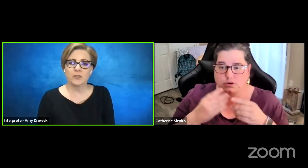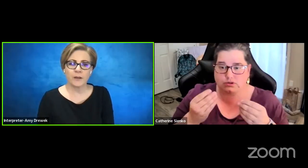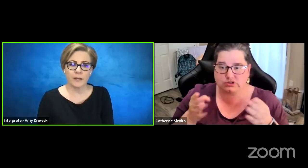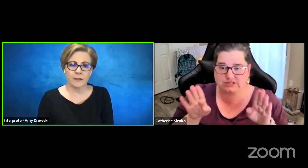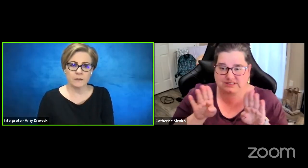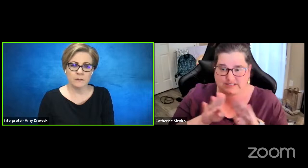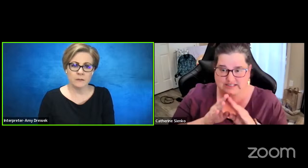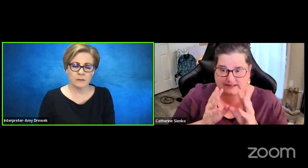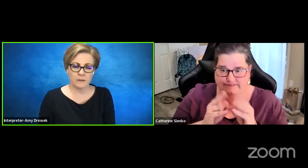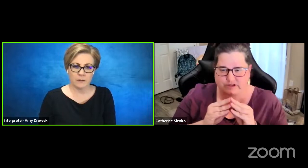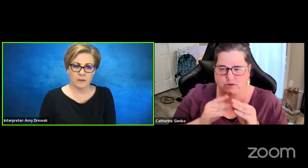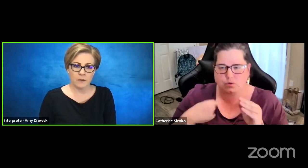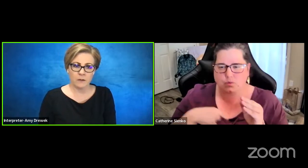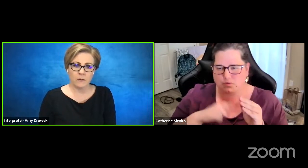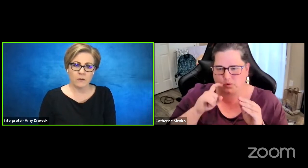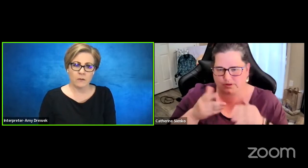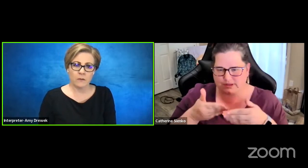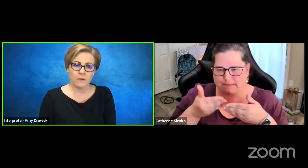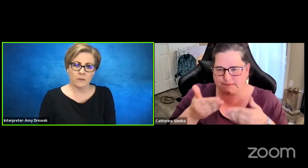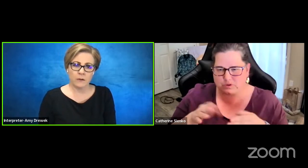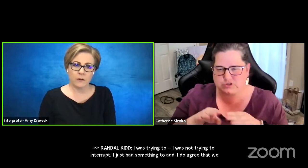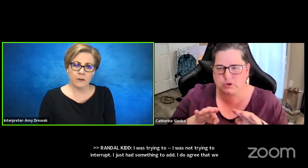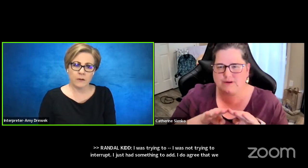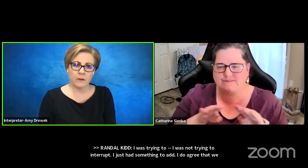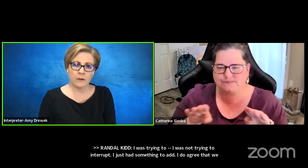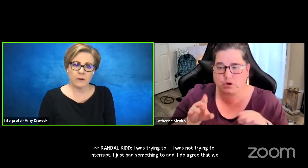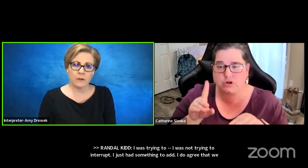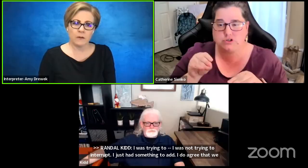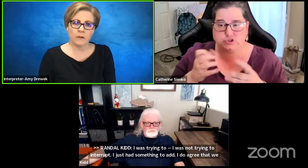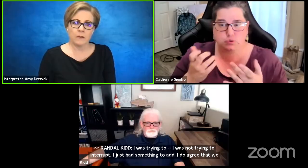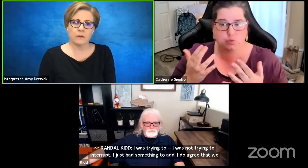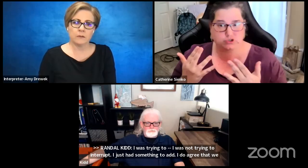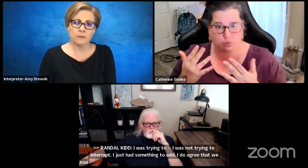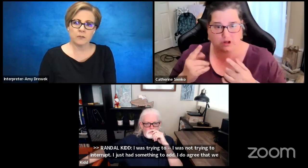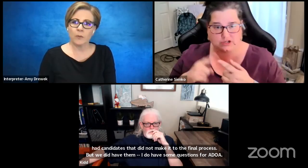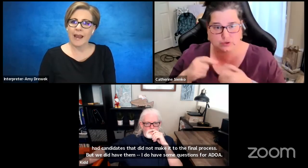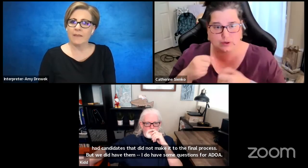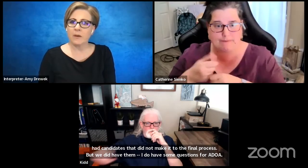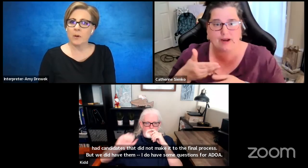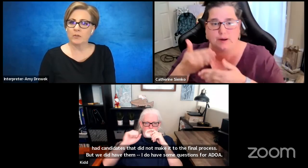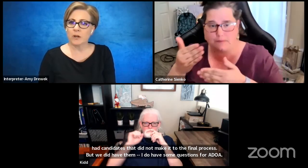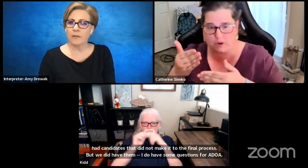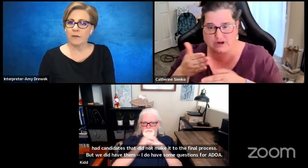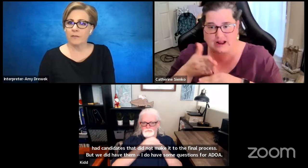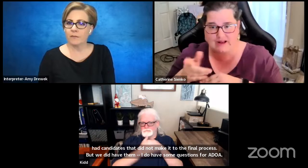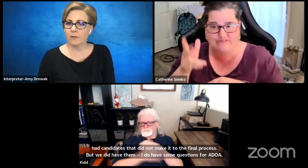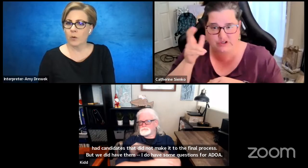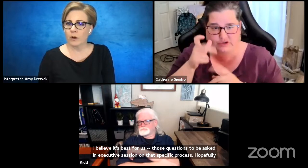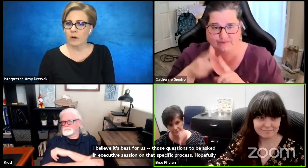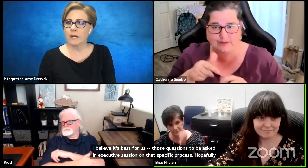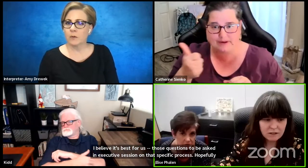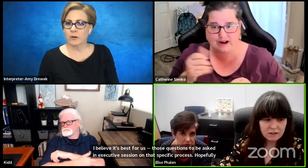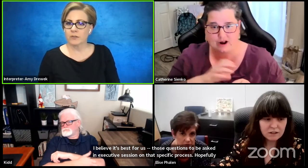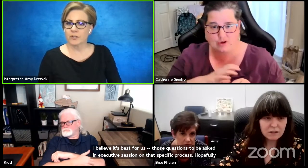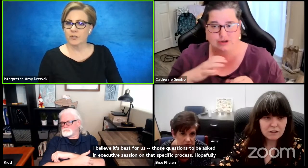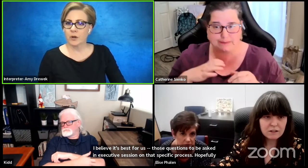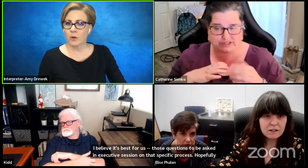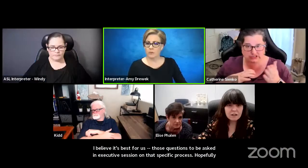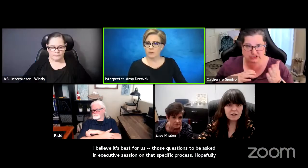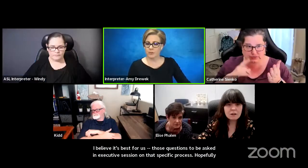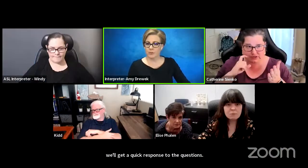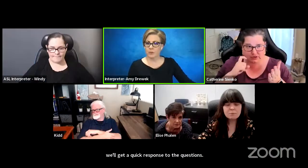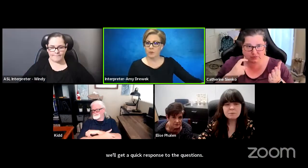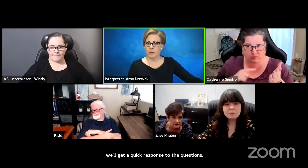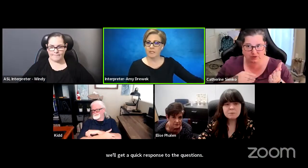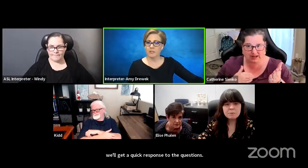Okay, Commissioner Kidd. So we have a motion on the floor in order